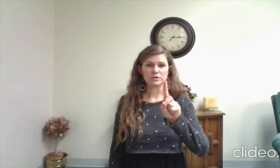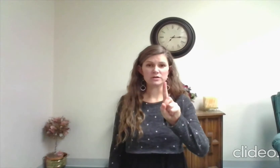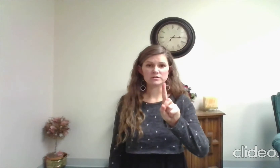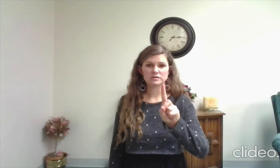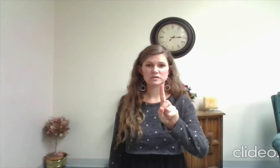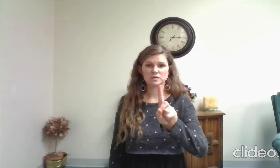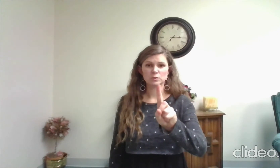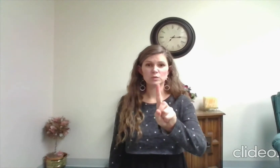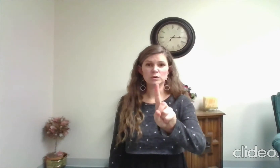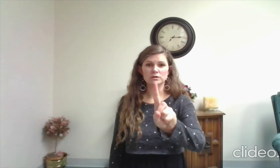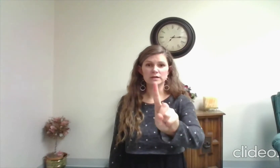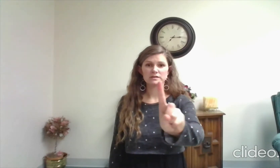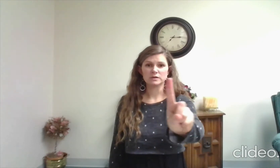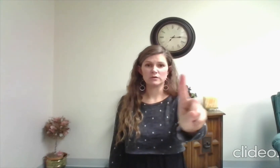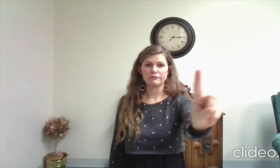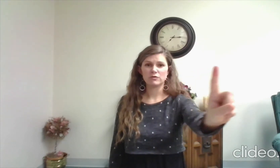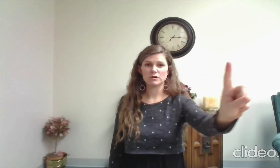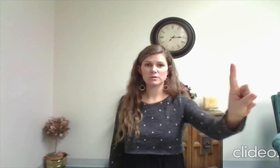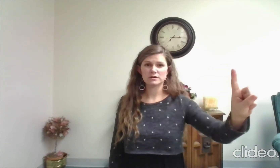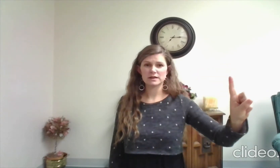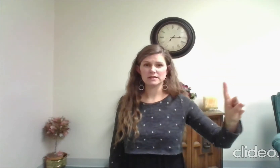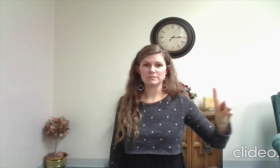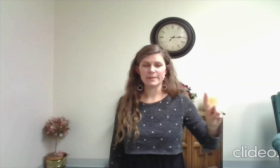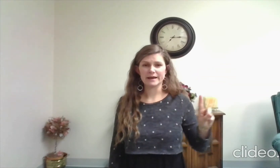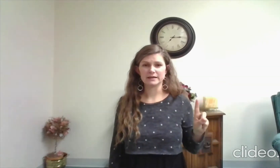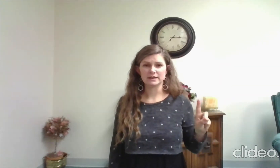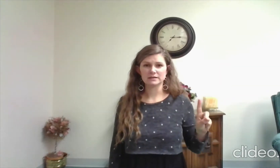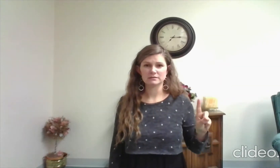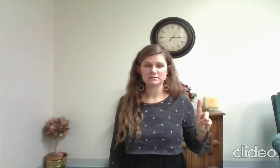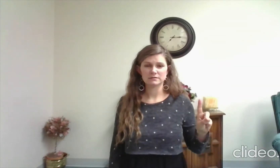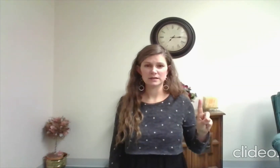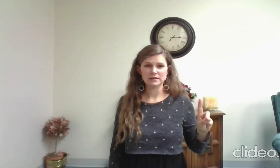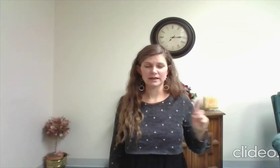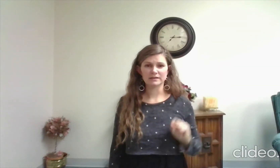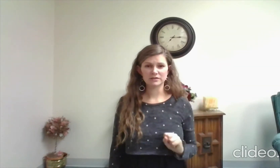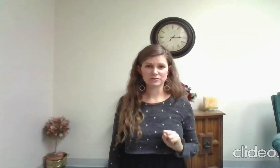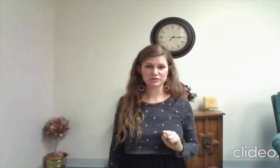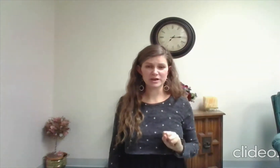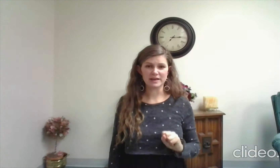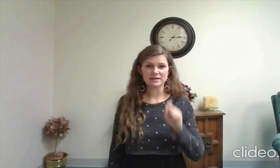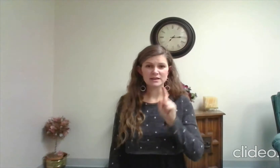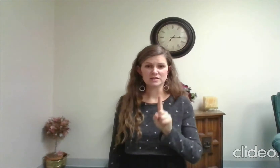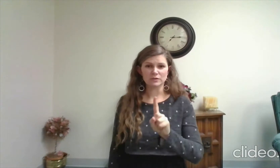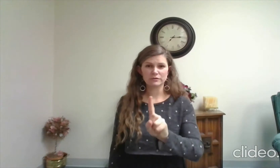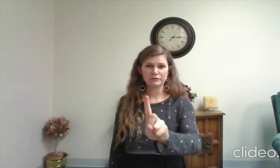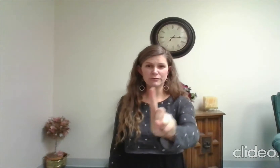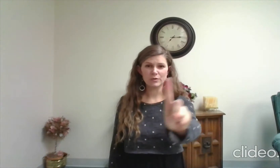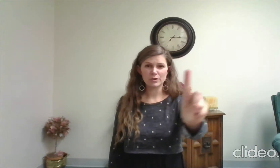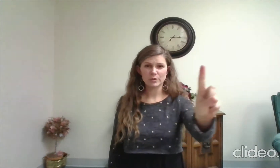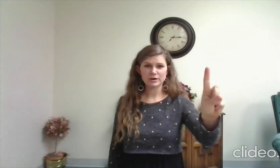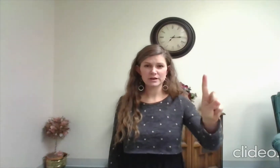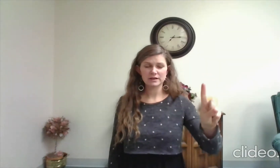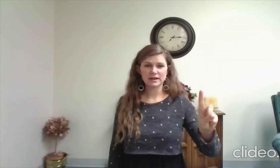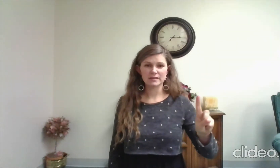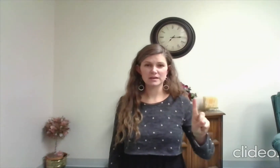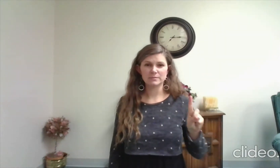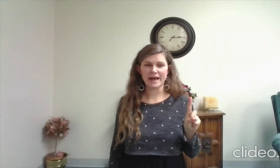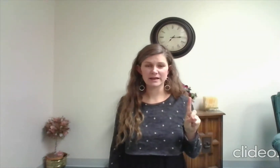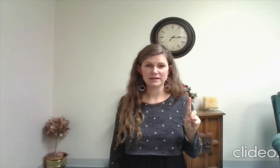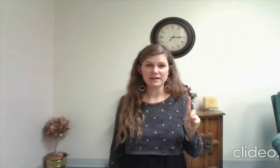going to swirl it. So we go forward and then back again. Okay, just try that. So forward and then back. That's